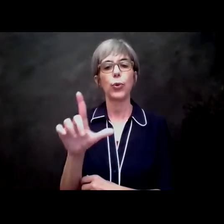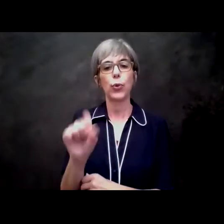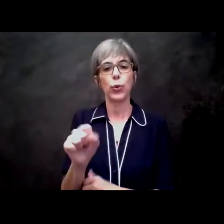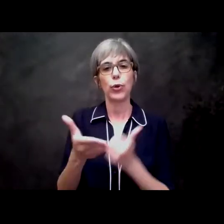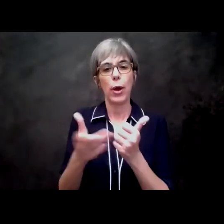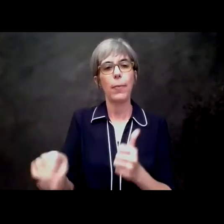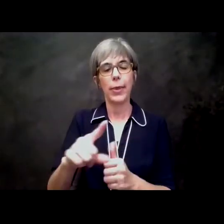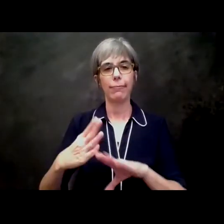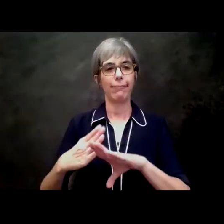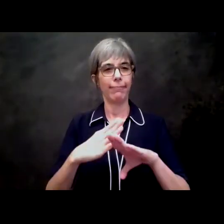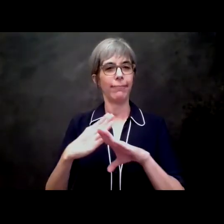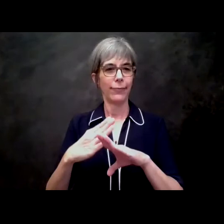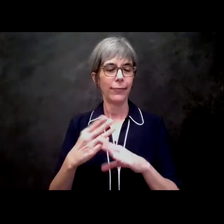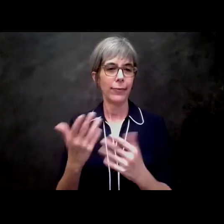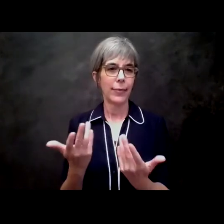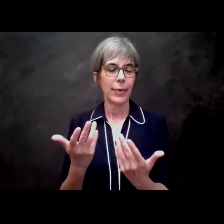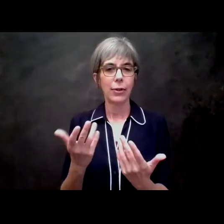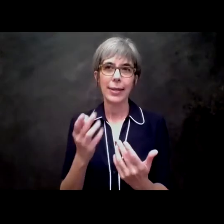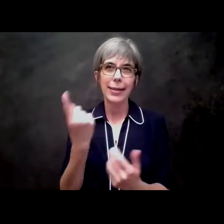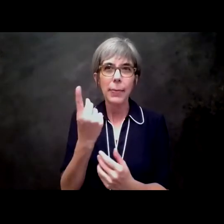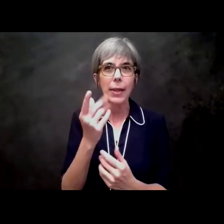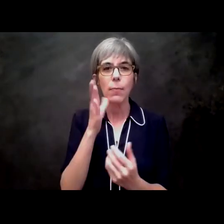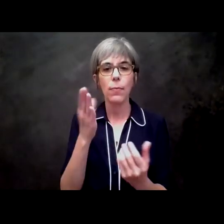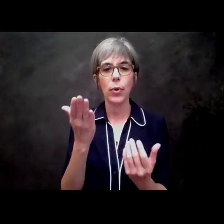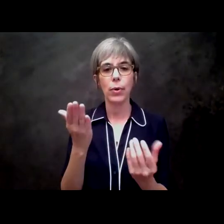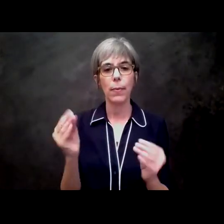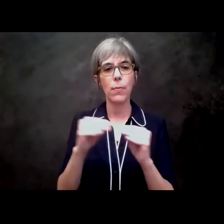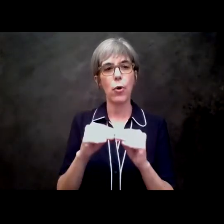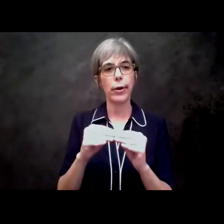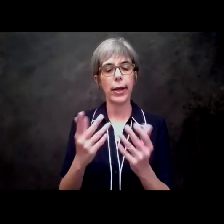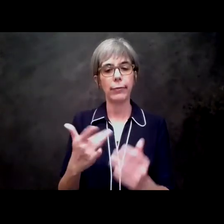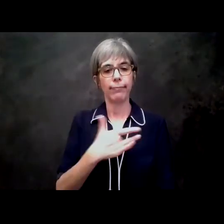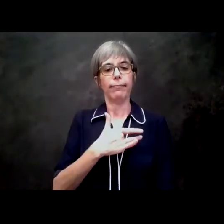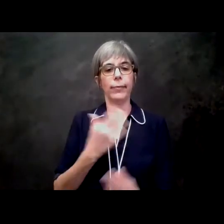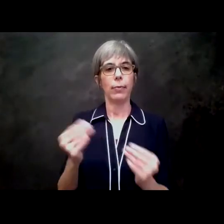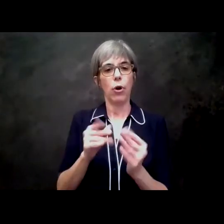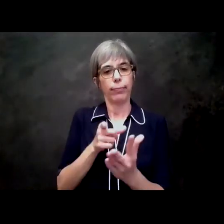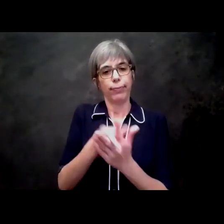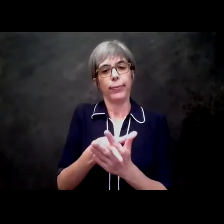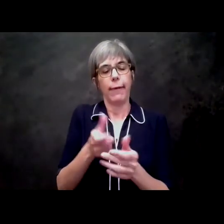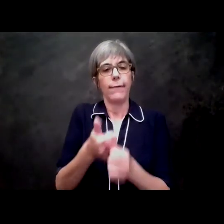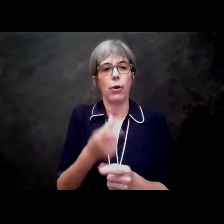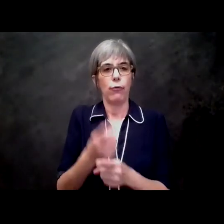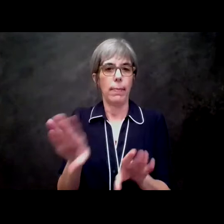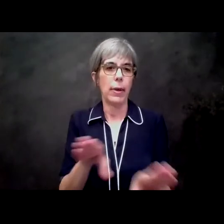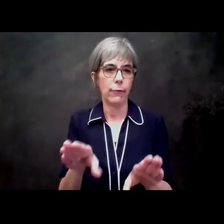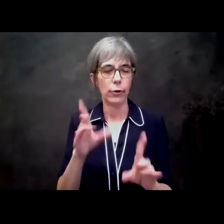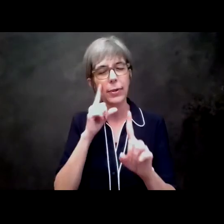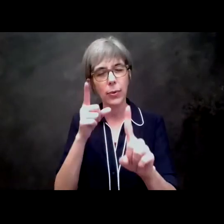our messaging in an effective way that will actually make them comport with the behaviors that we want to see.